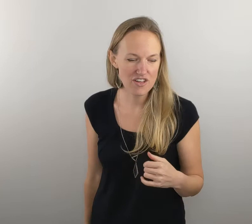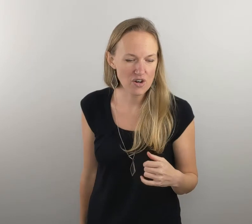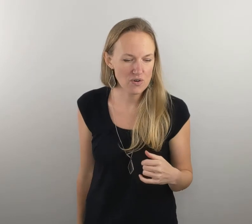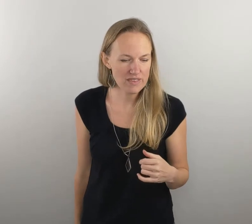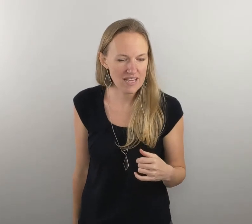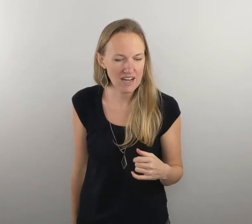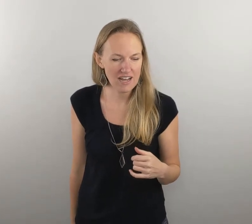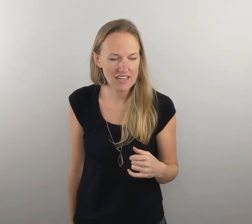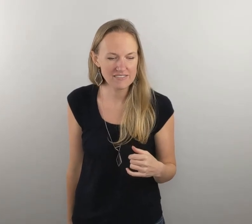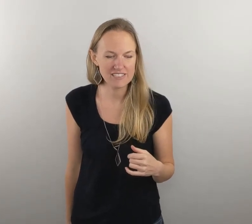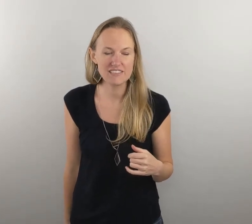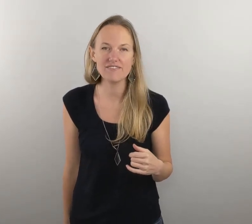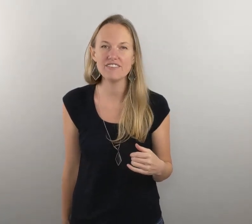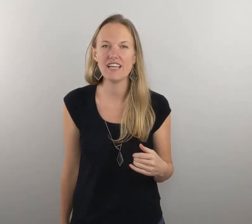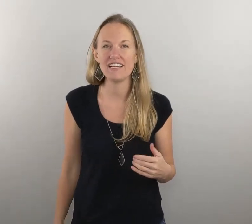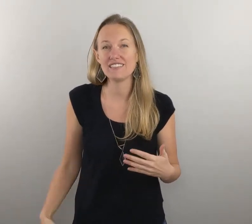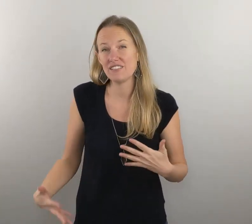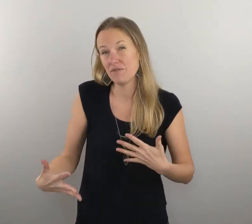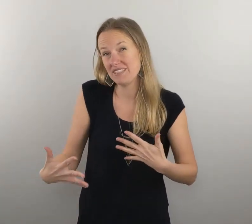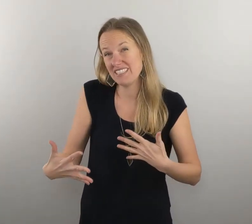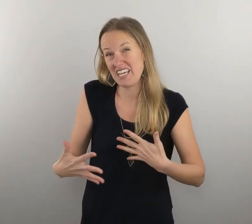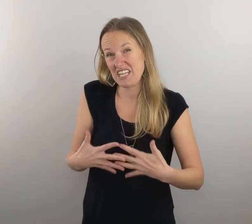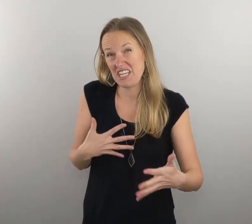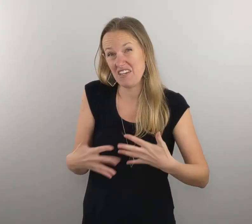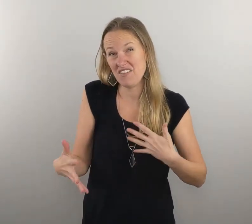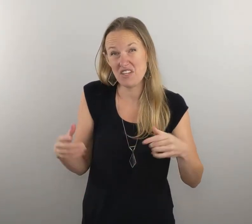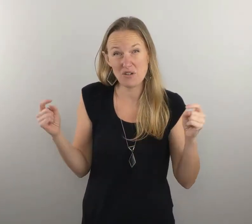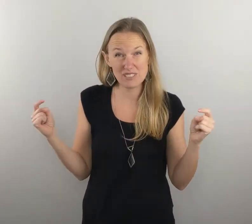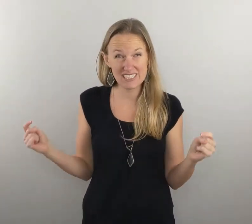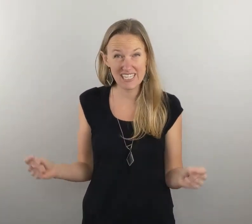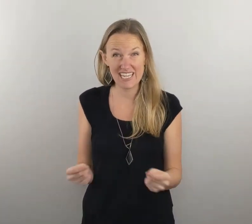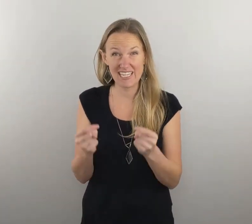Though the eye of sinfulness, so once again, even though sin,